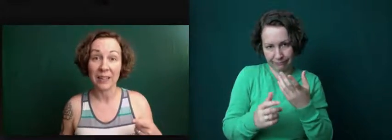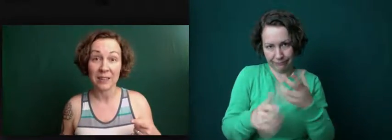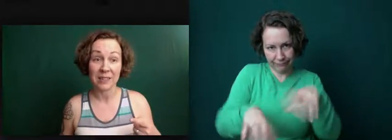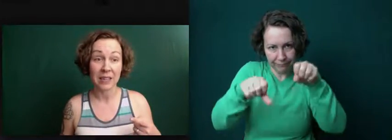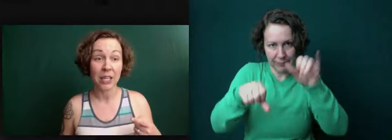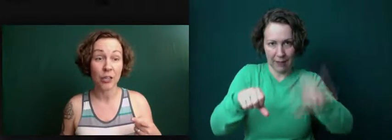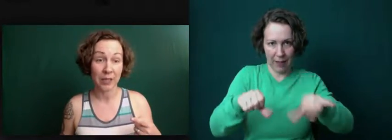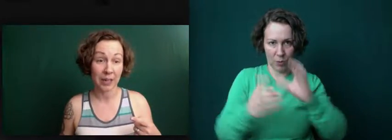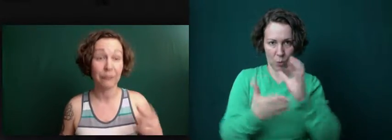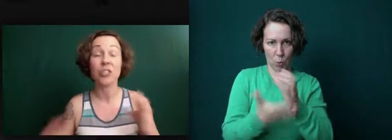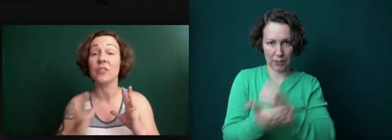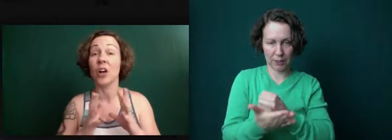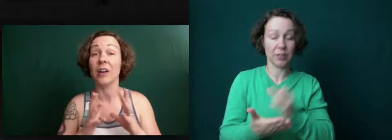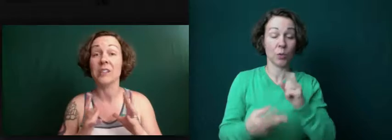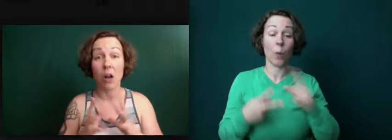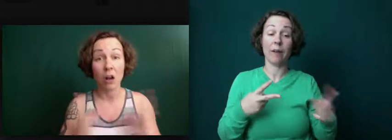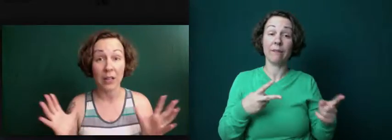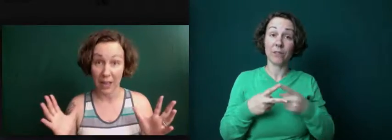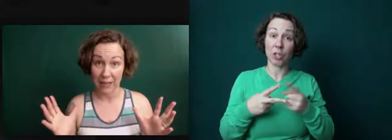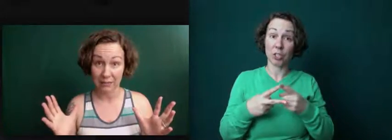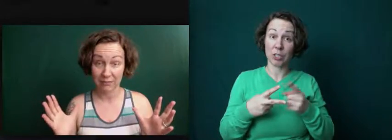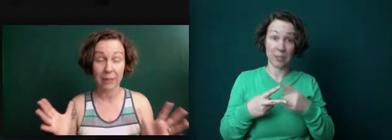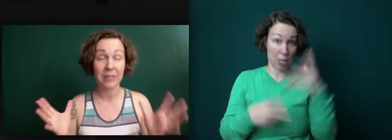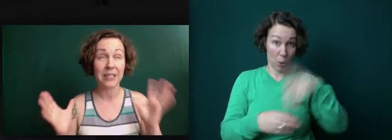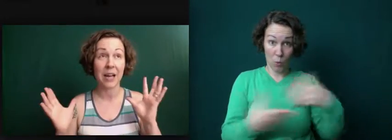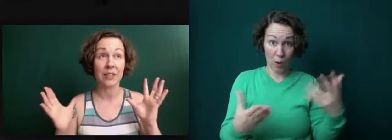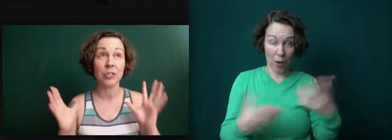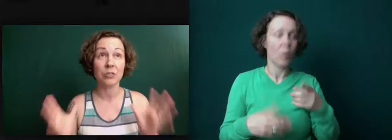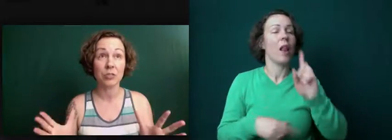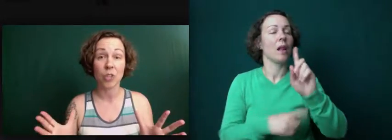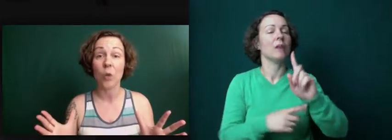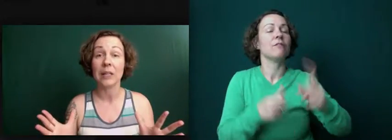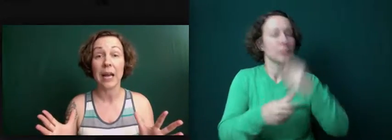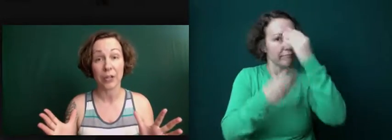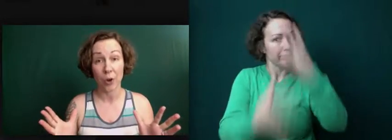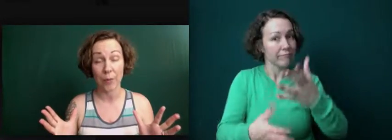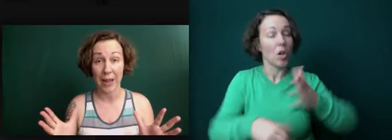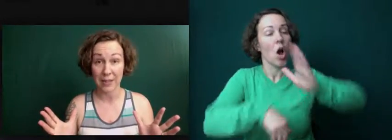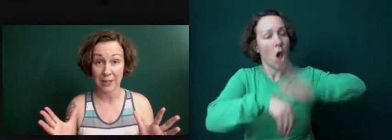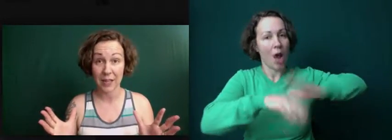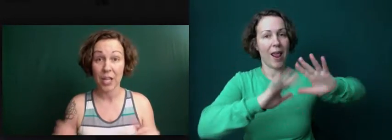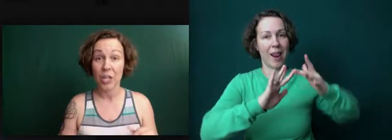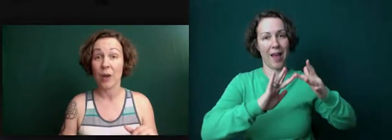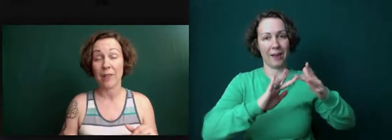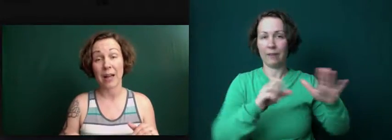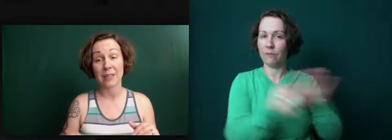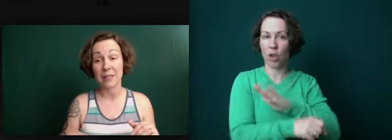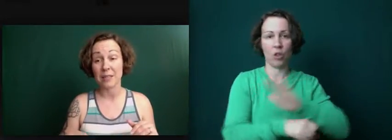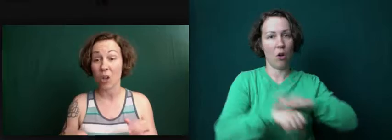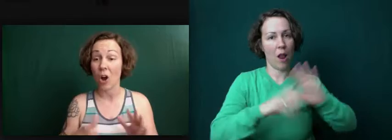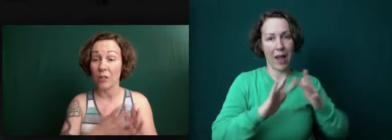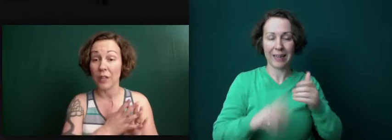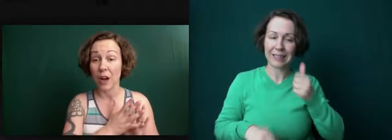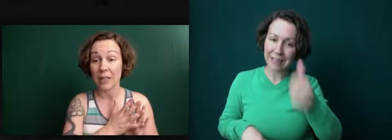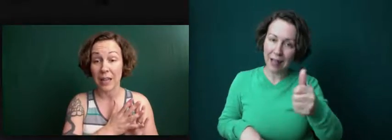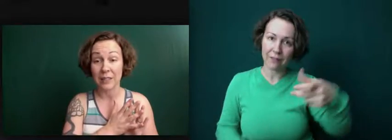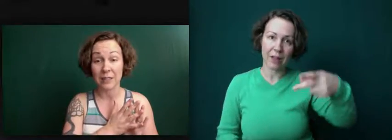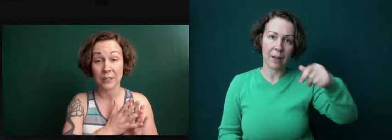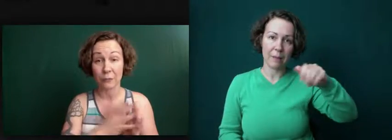what is included in it? First of all, it's all online. It can be done totally at your own pace. You have access to all